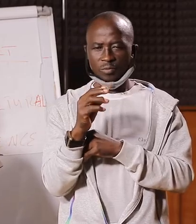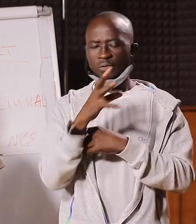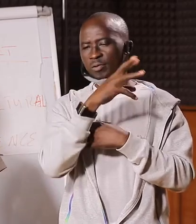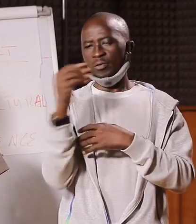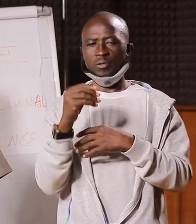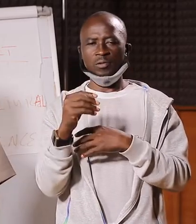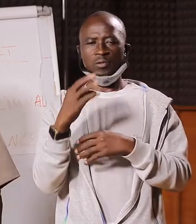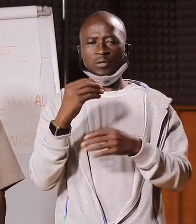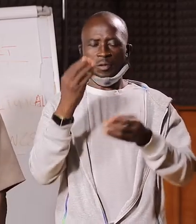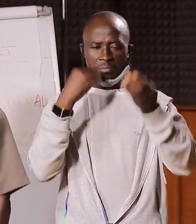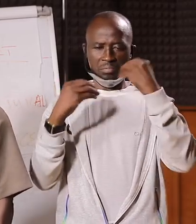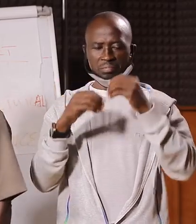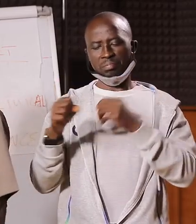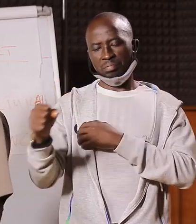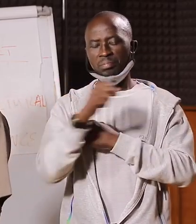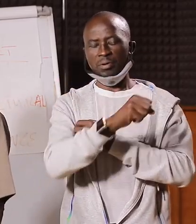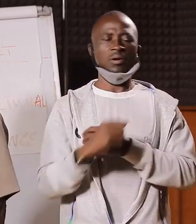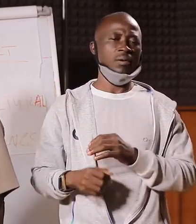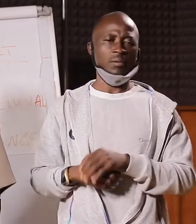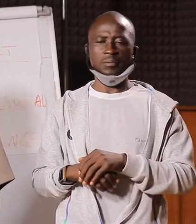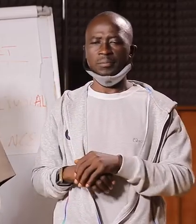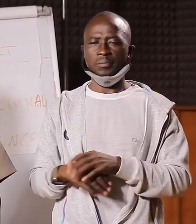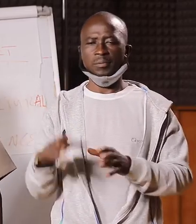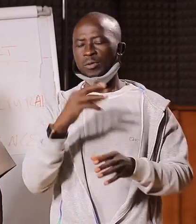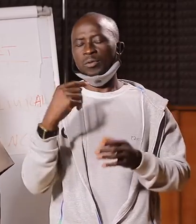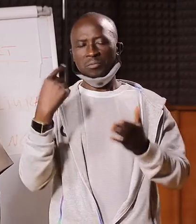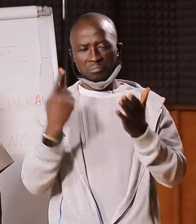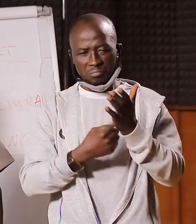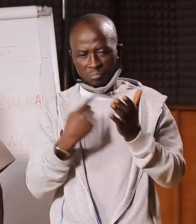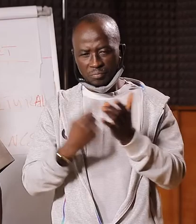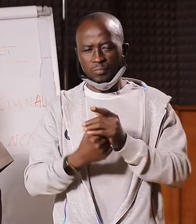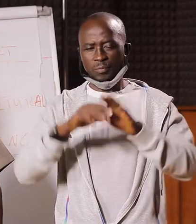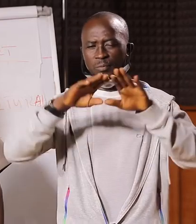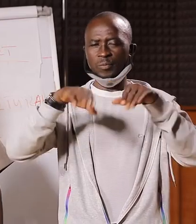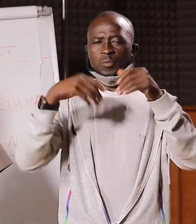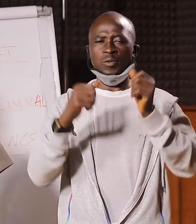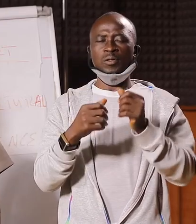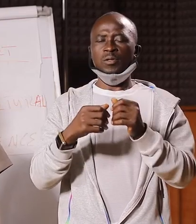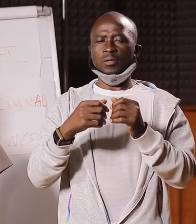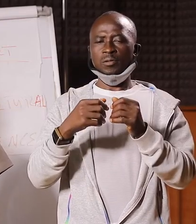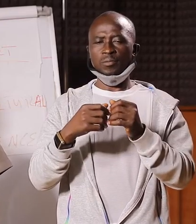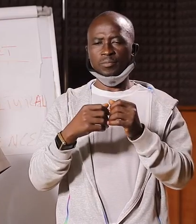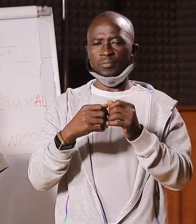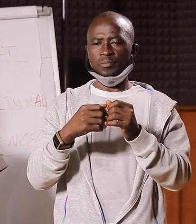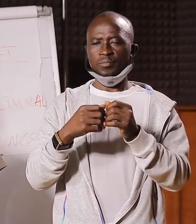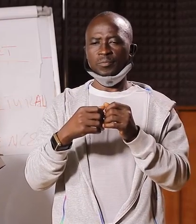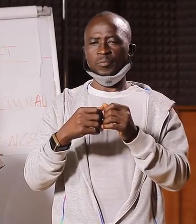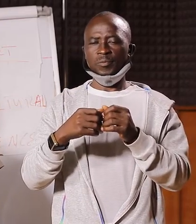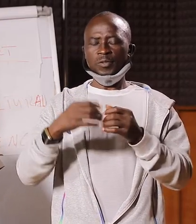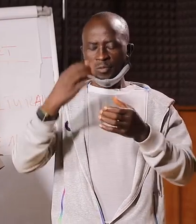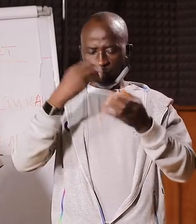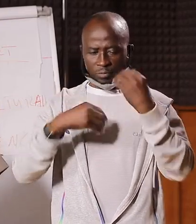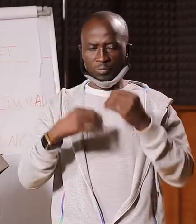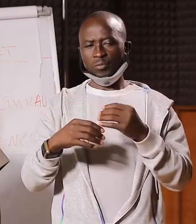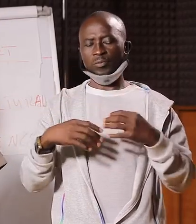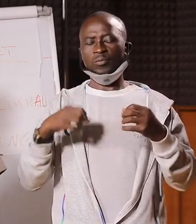and their digestive system. And we discuss how the digestive system of a ruminant